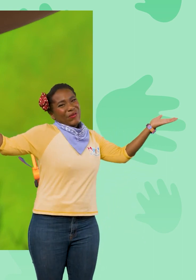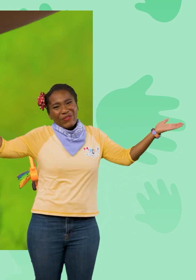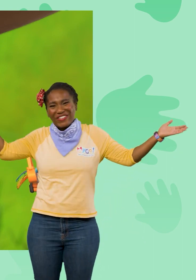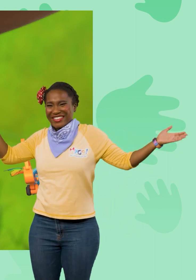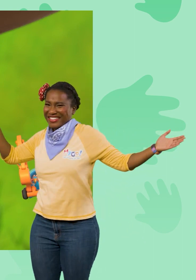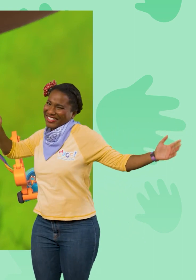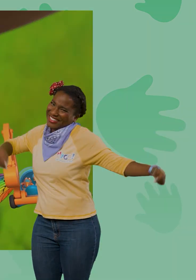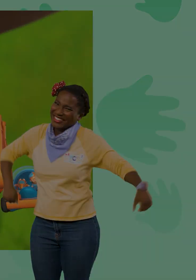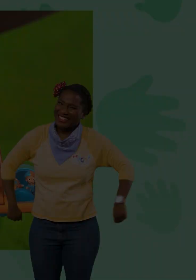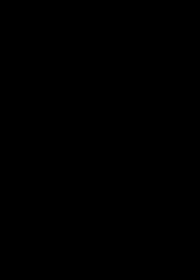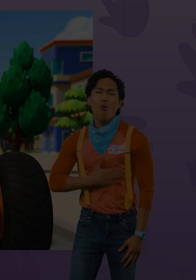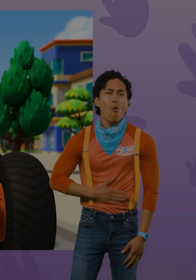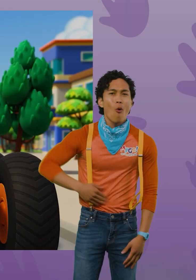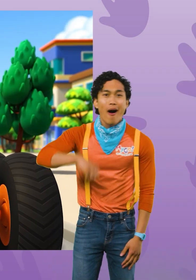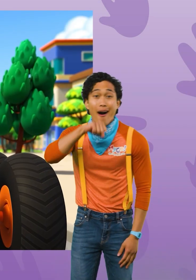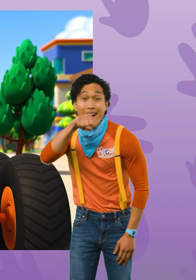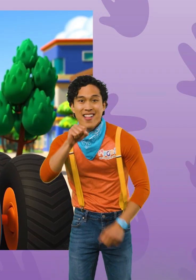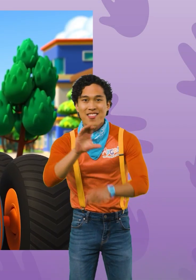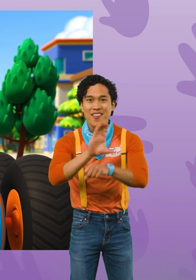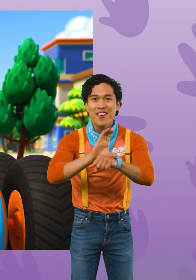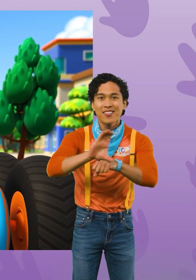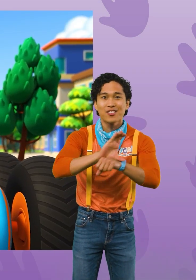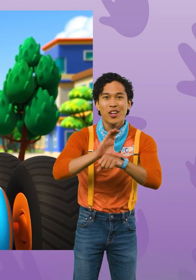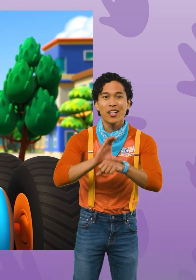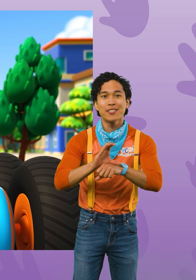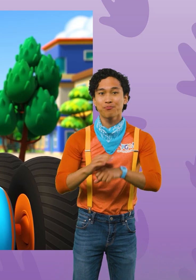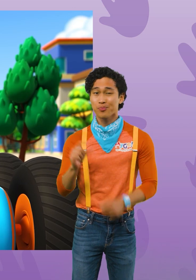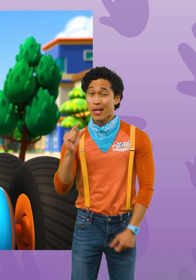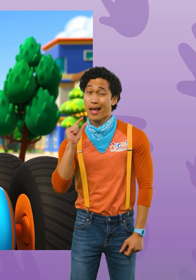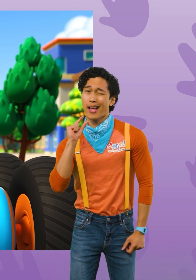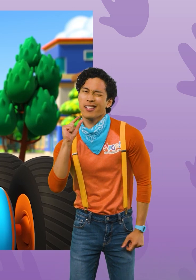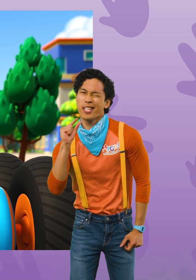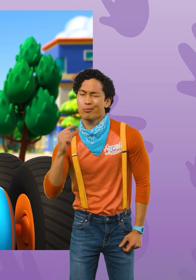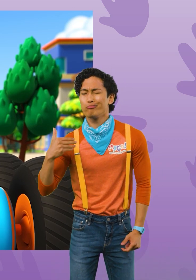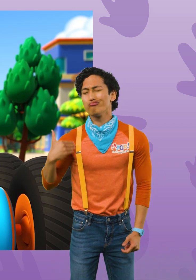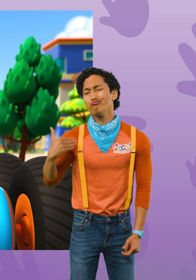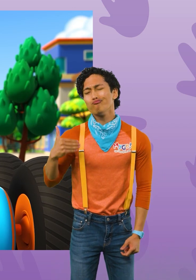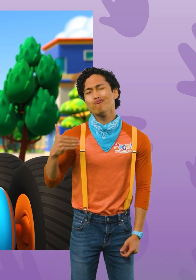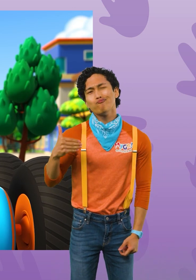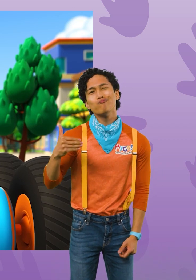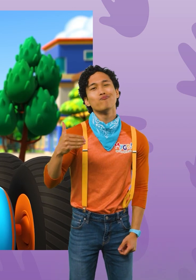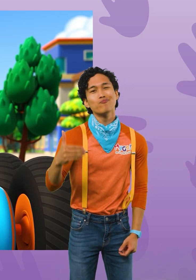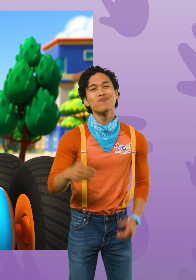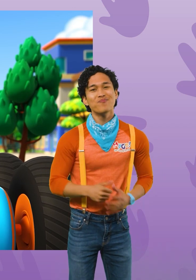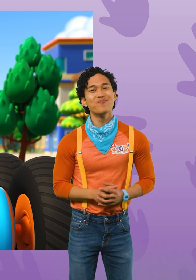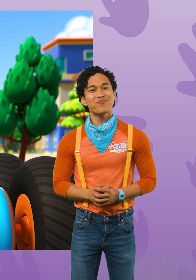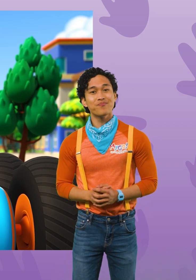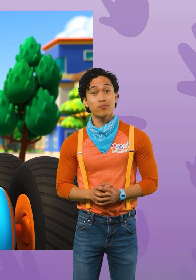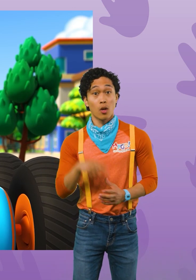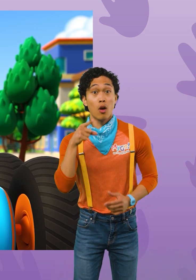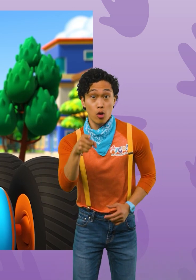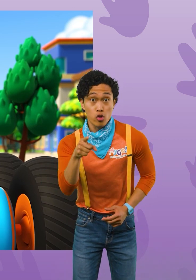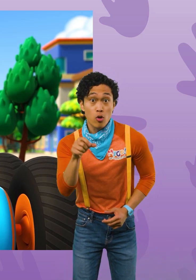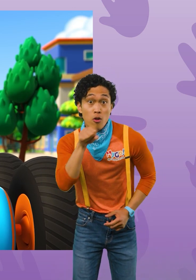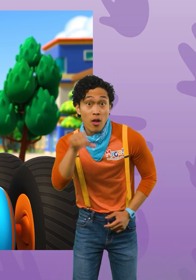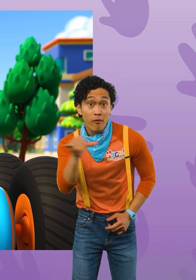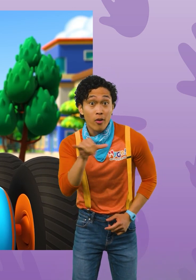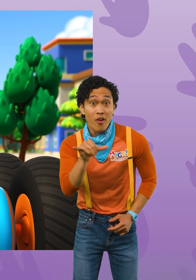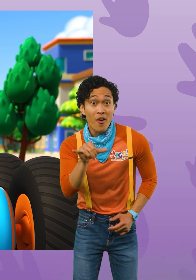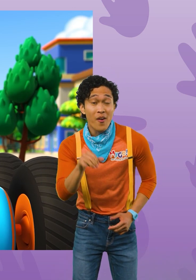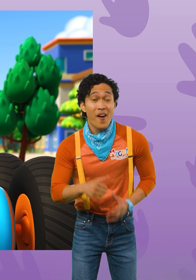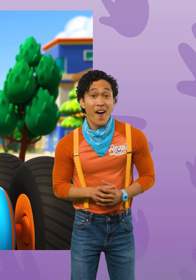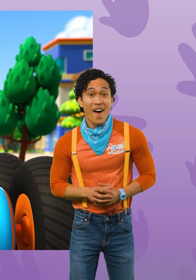Woo-hoo! Yeah! Love chocolate. Just a little bit now and then. Do you love it too,